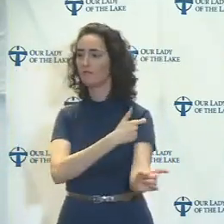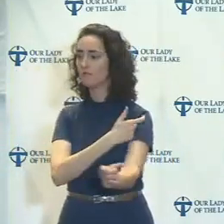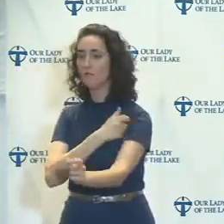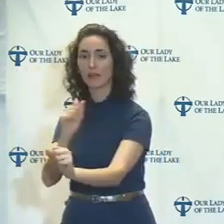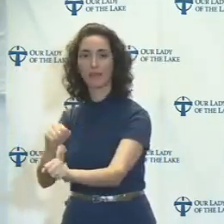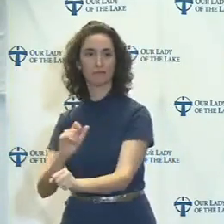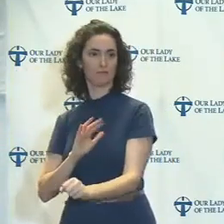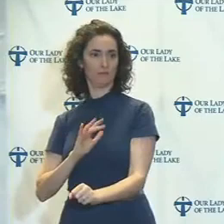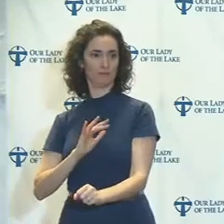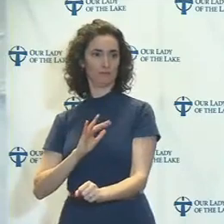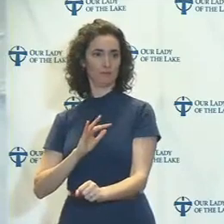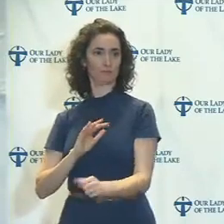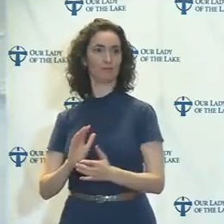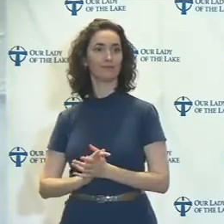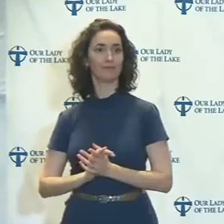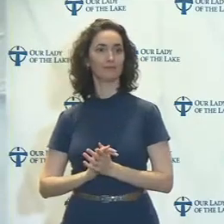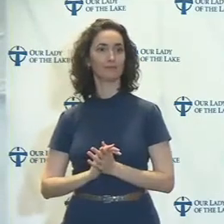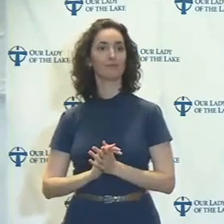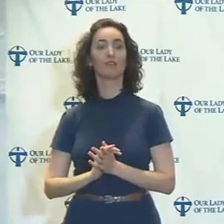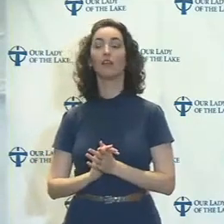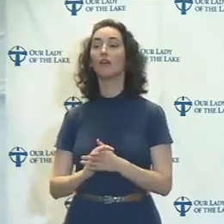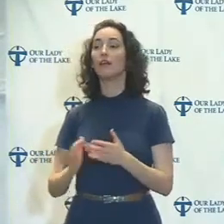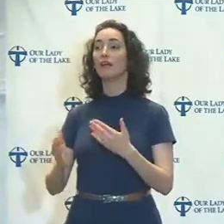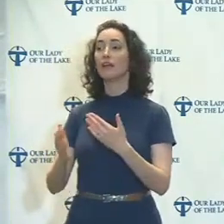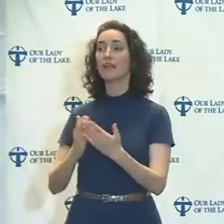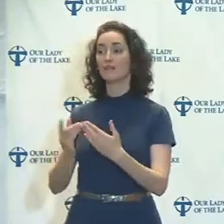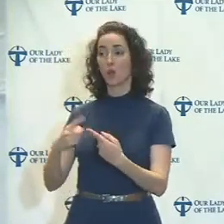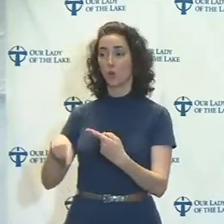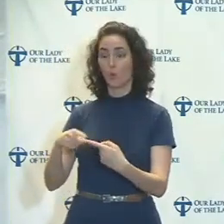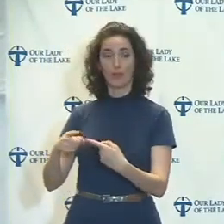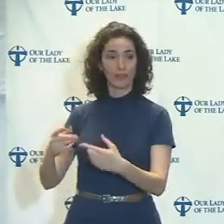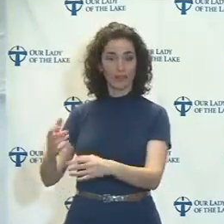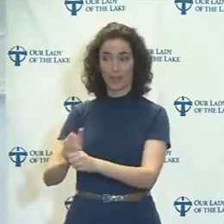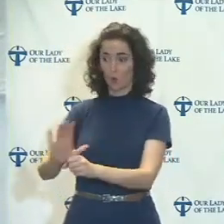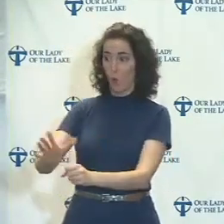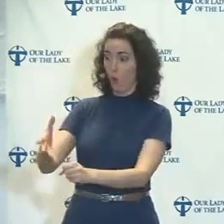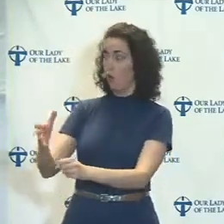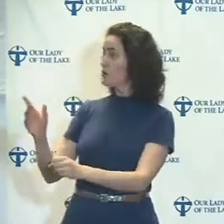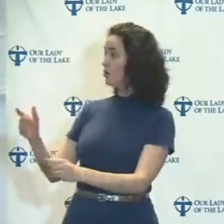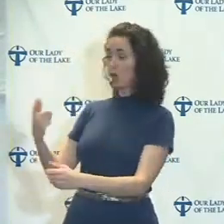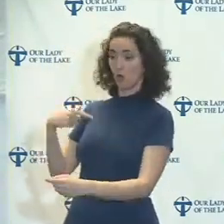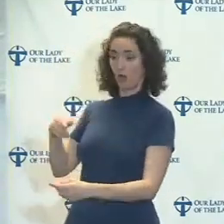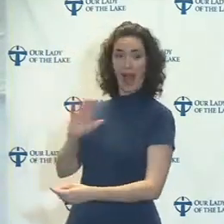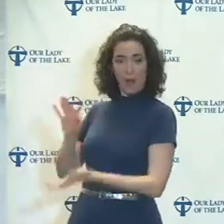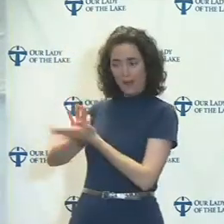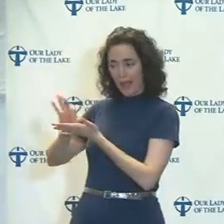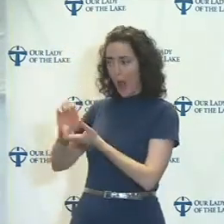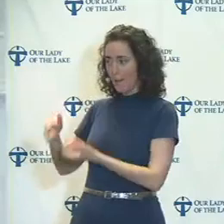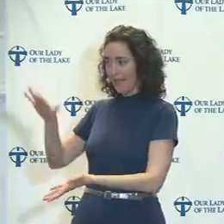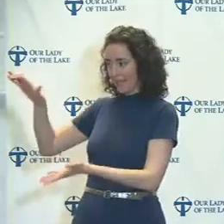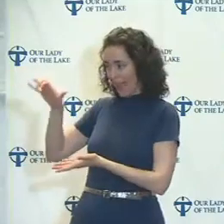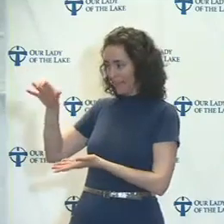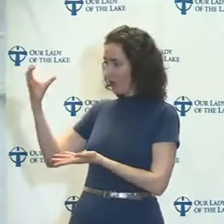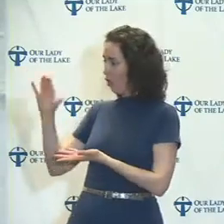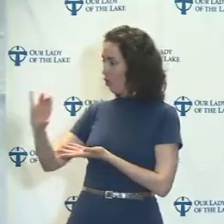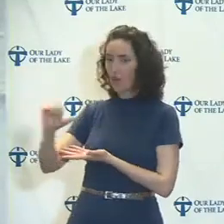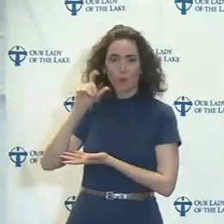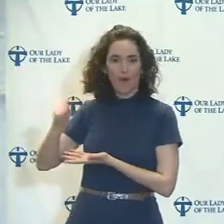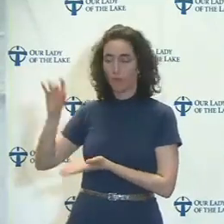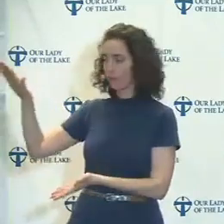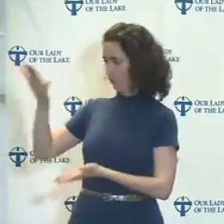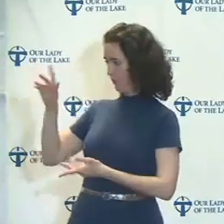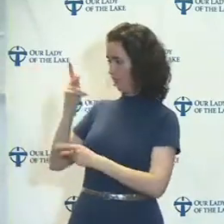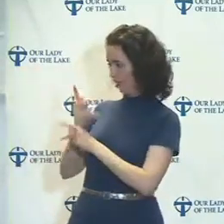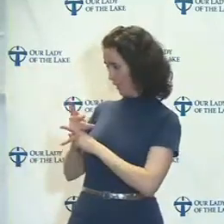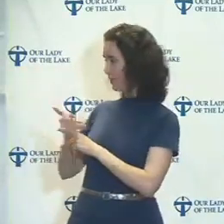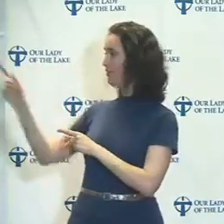need the visibility on what that, especially when they come with their own doses and they don't come out of our allocation. We just need better visibility into that so